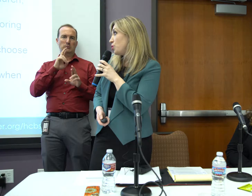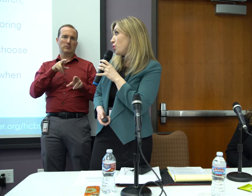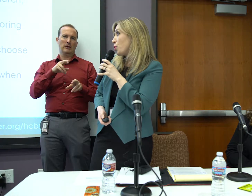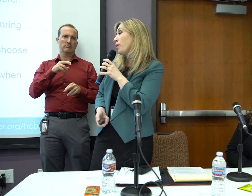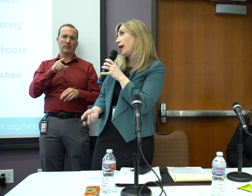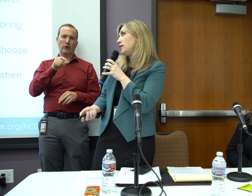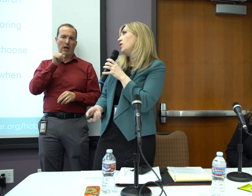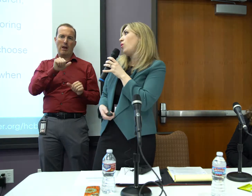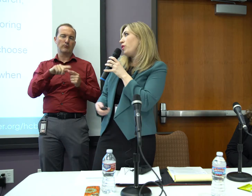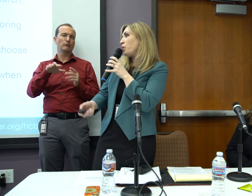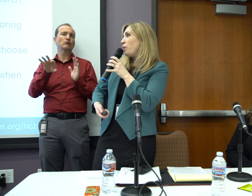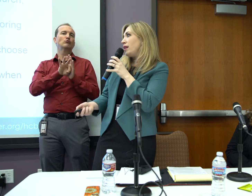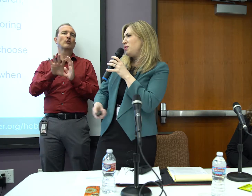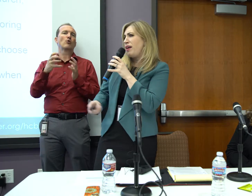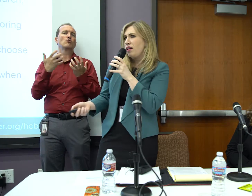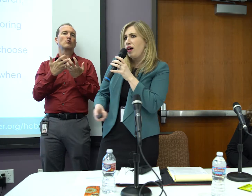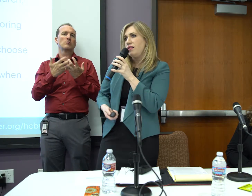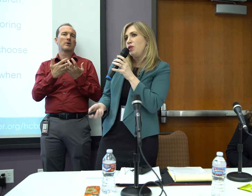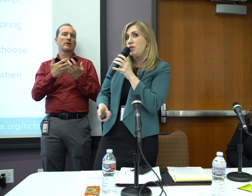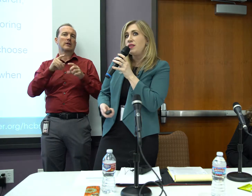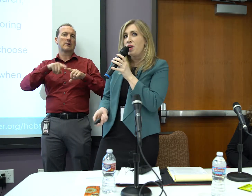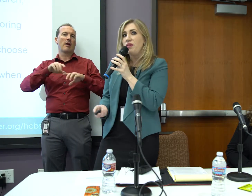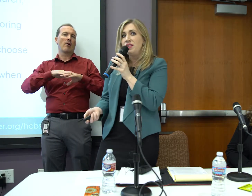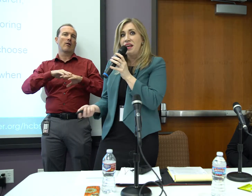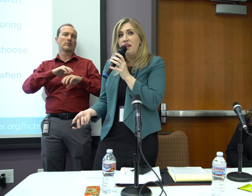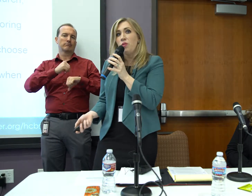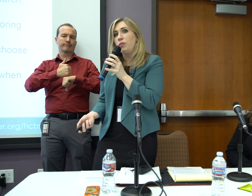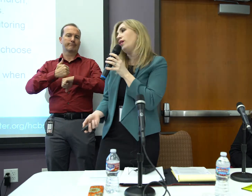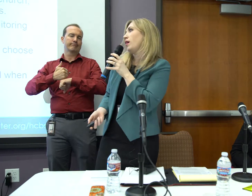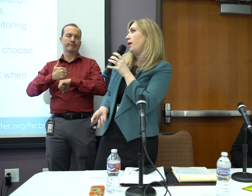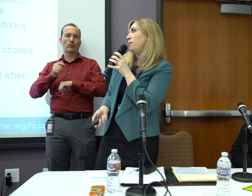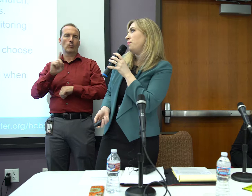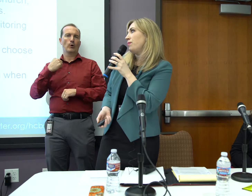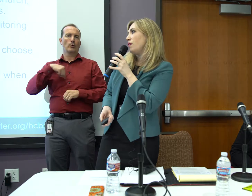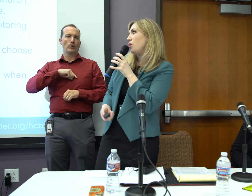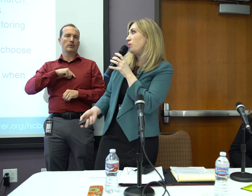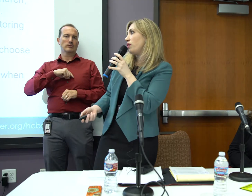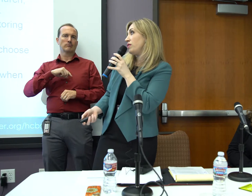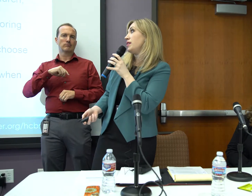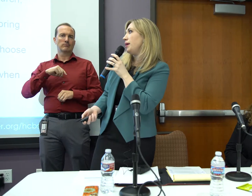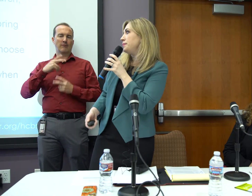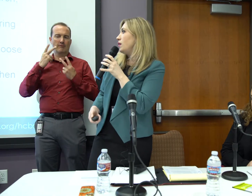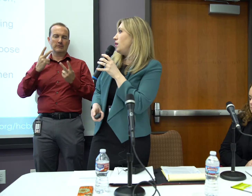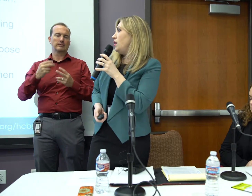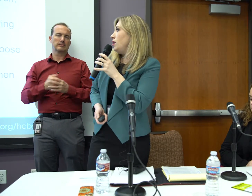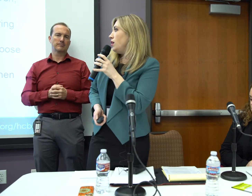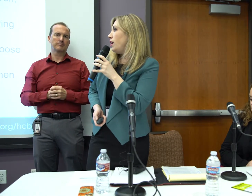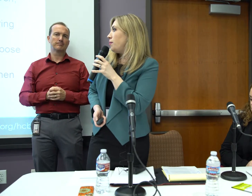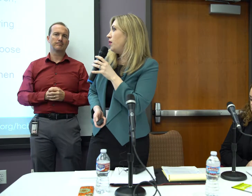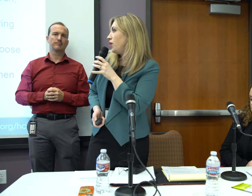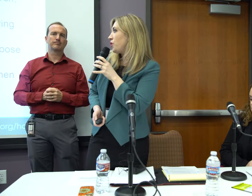to choose the roommate or their roommates depending on, the setup of the setting that we were visiting.